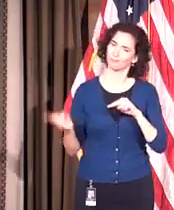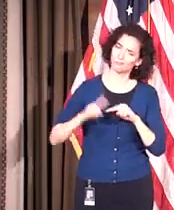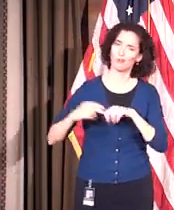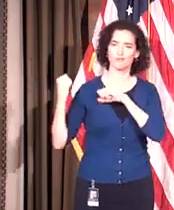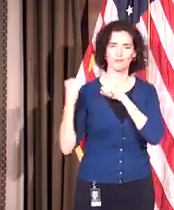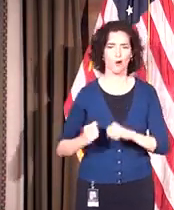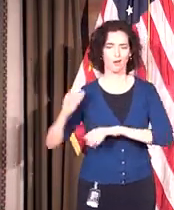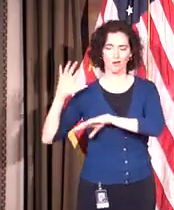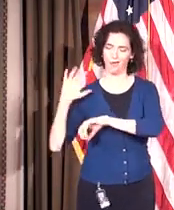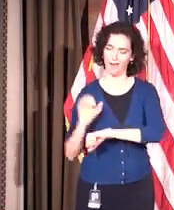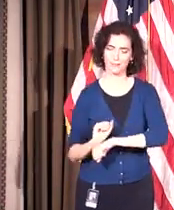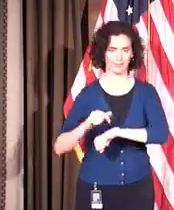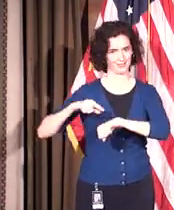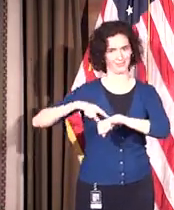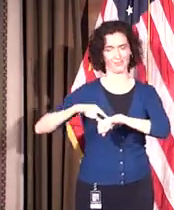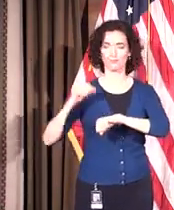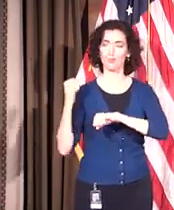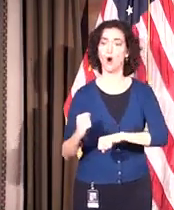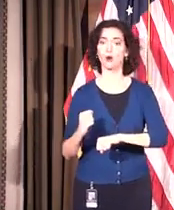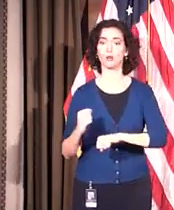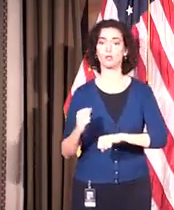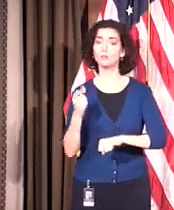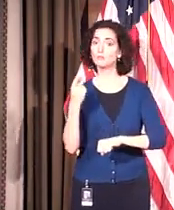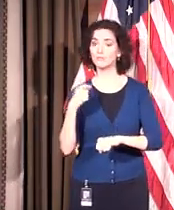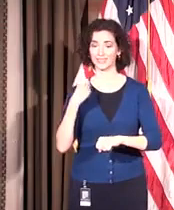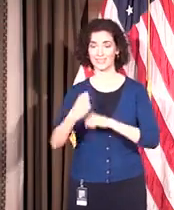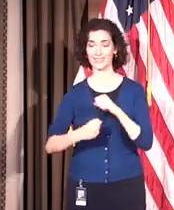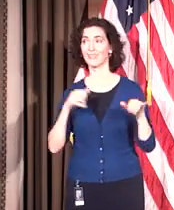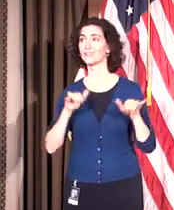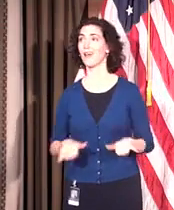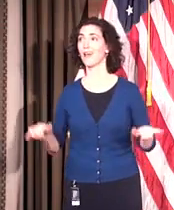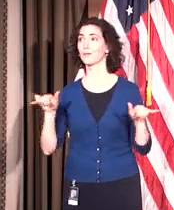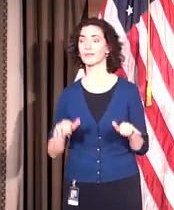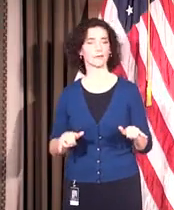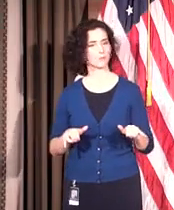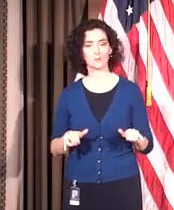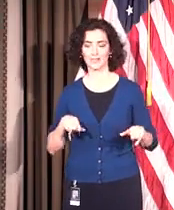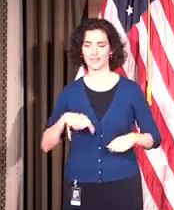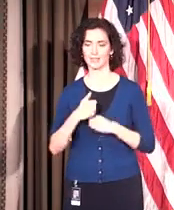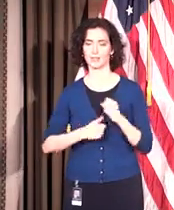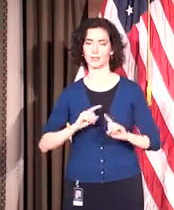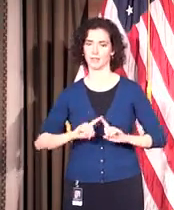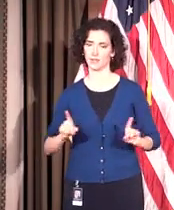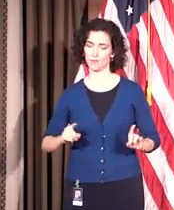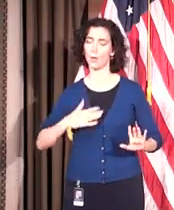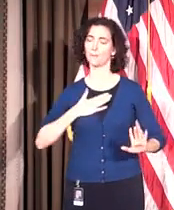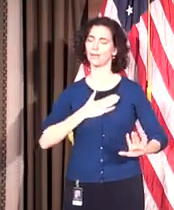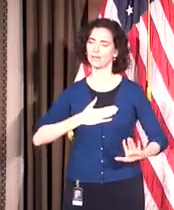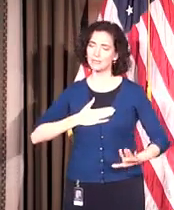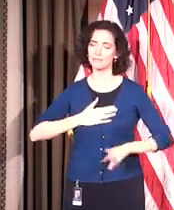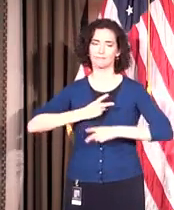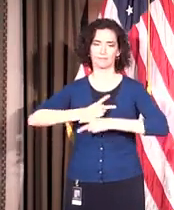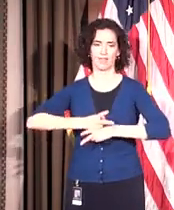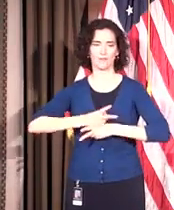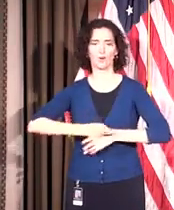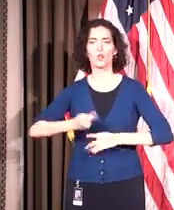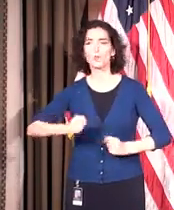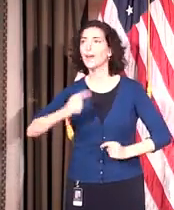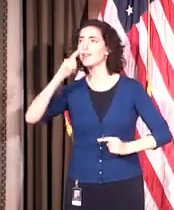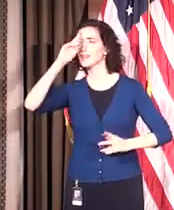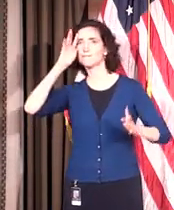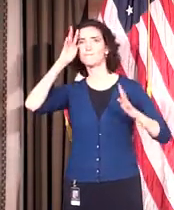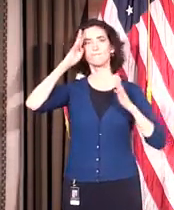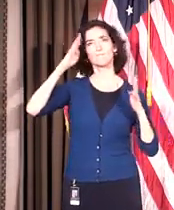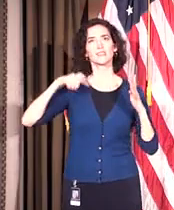this is just not a typical year. So asking people to please be cognizant of that. Get creative in how you